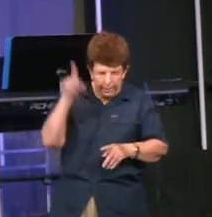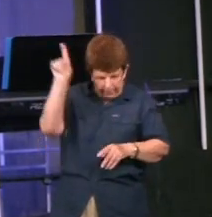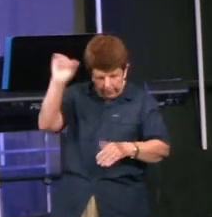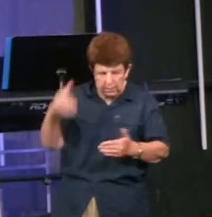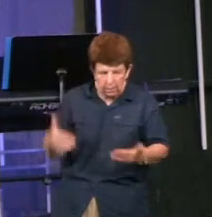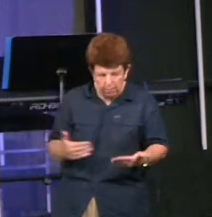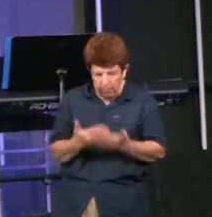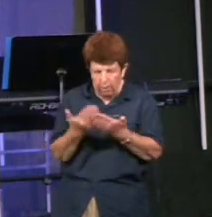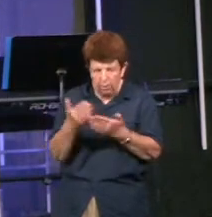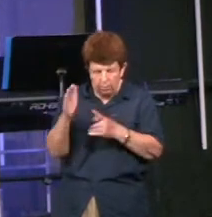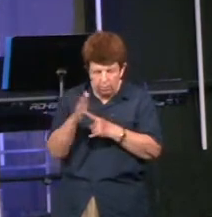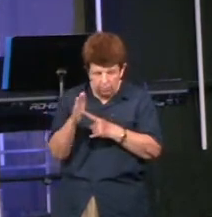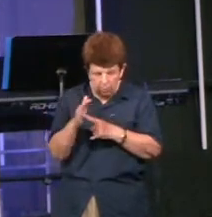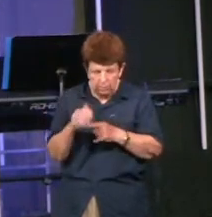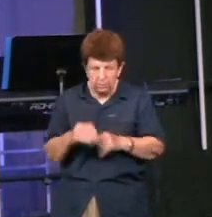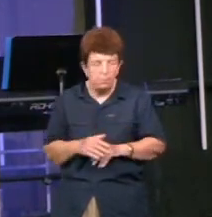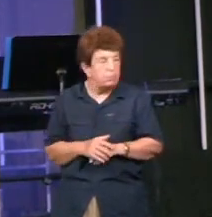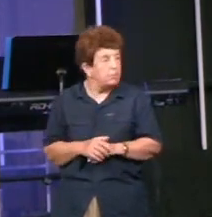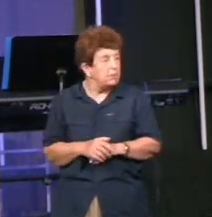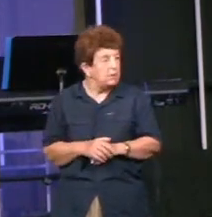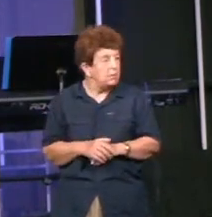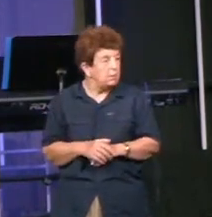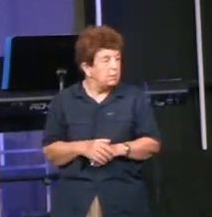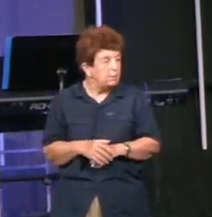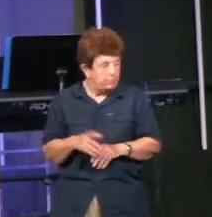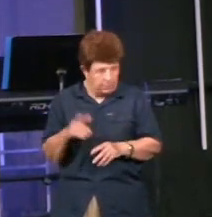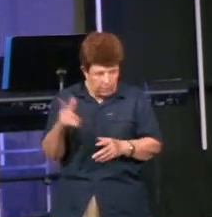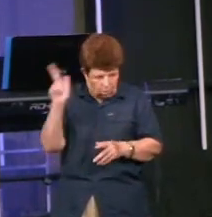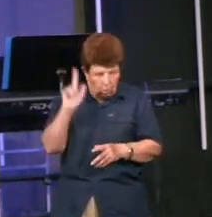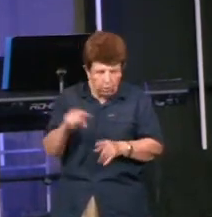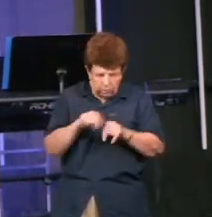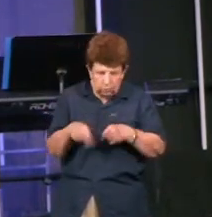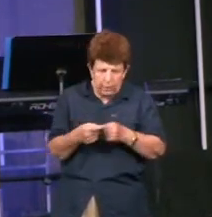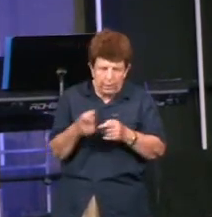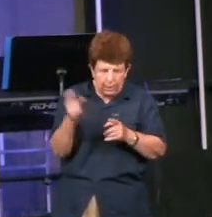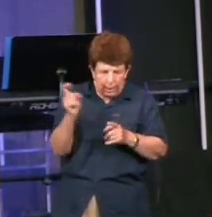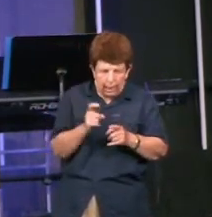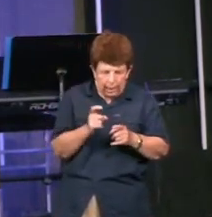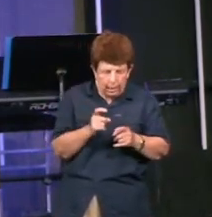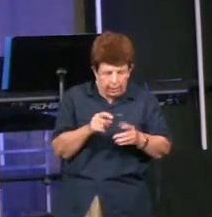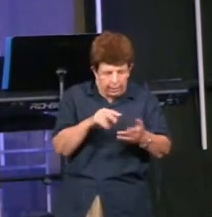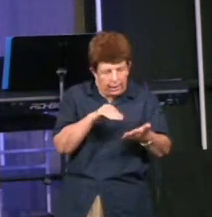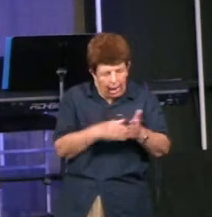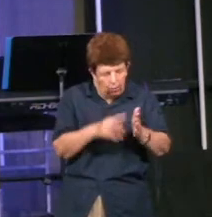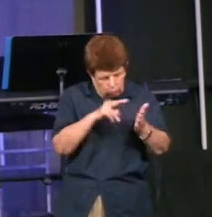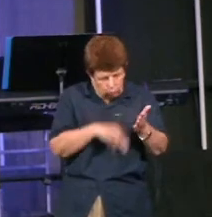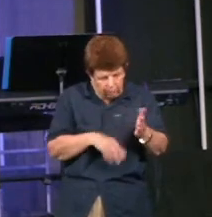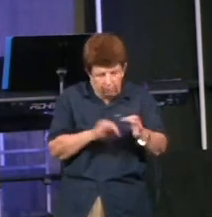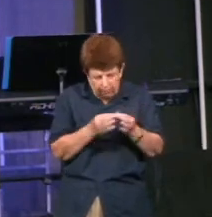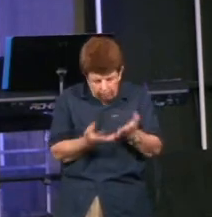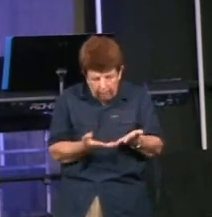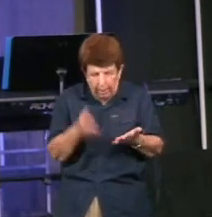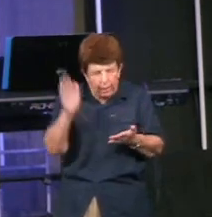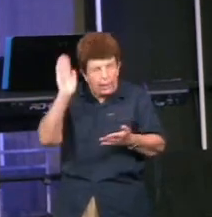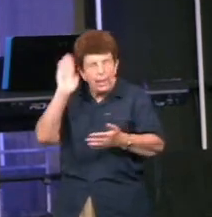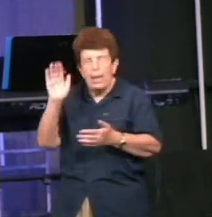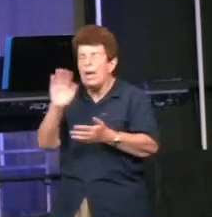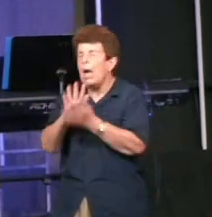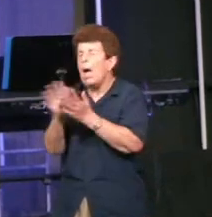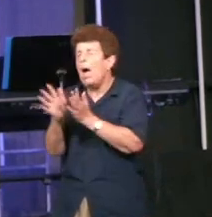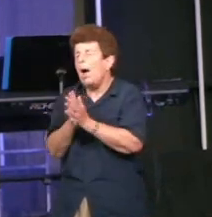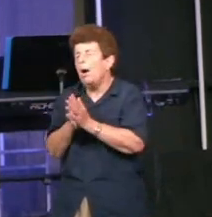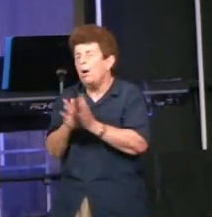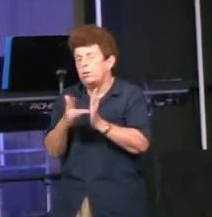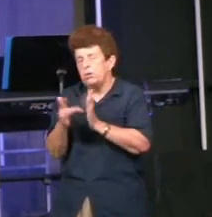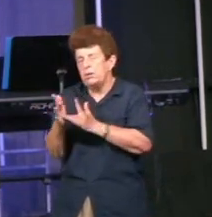birth was important. Lord, as we come now to read from your word and to hear how it is that